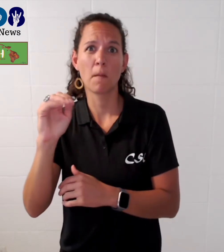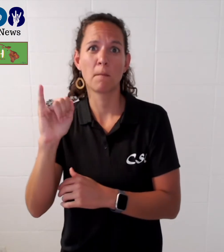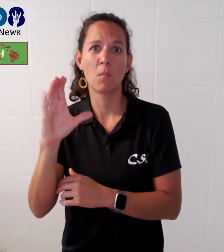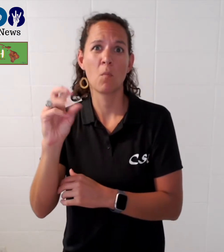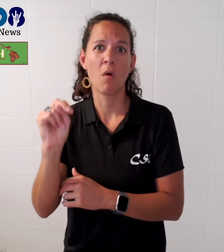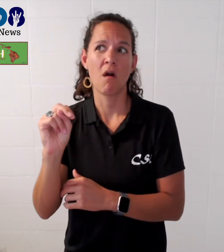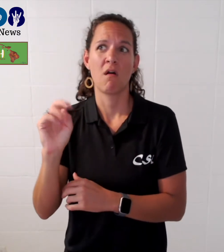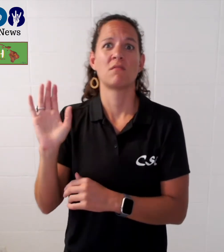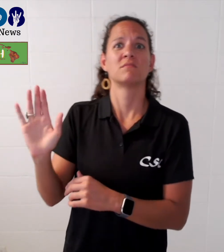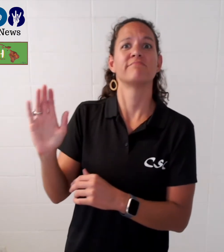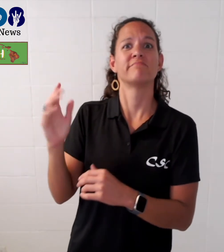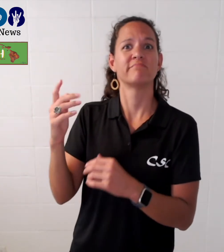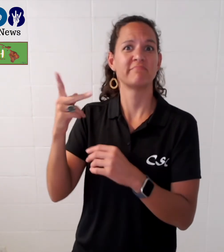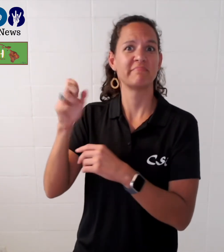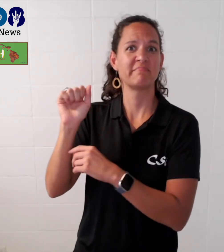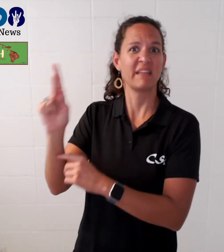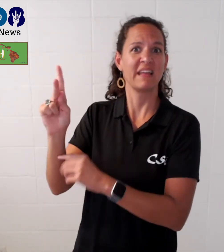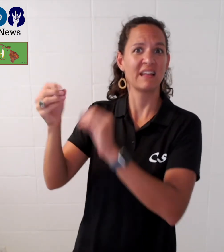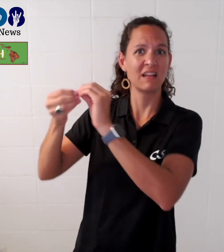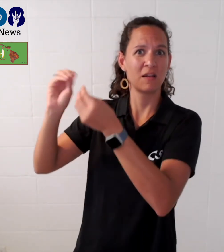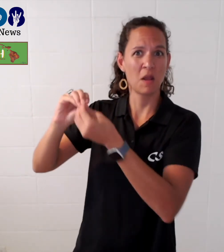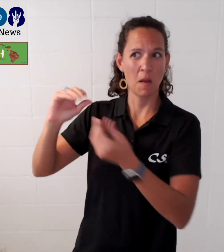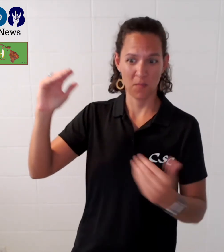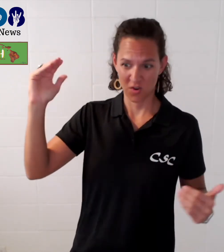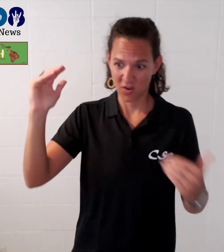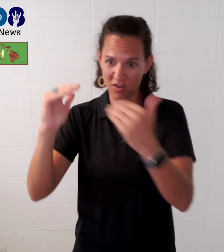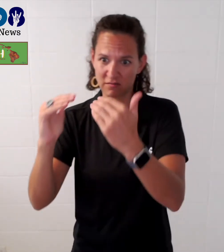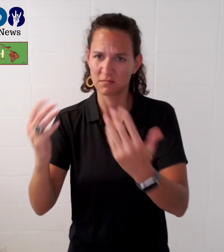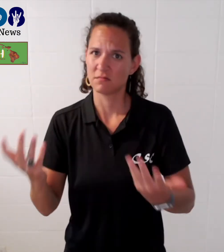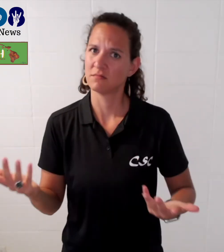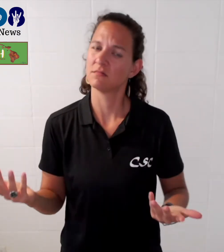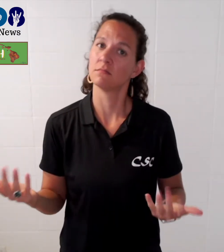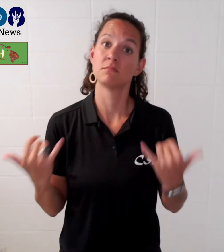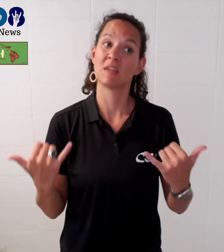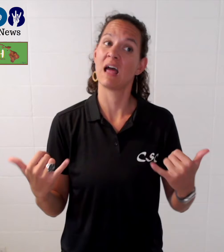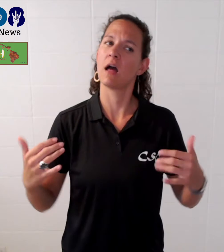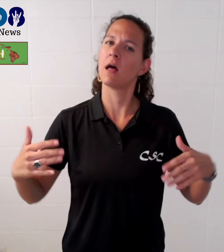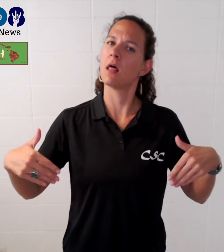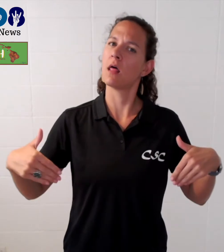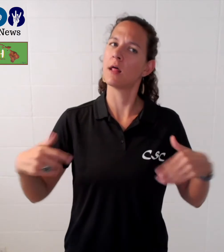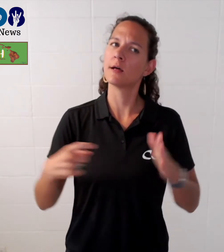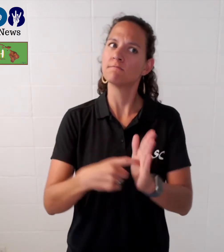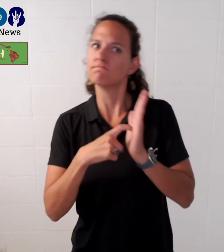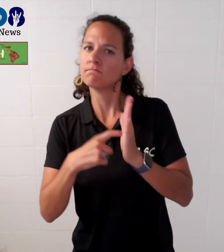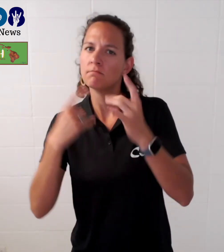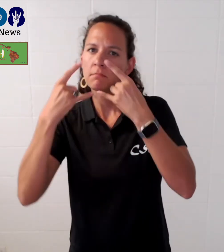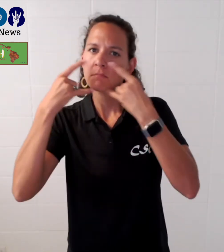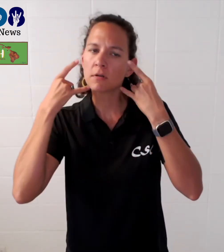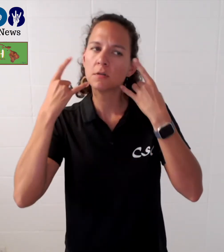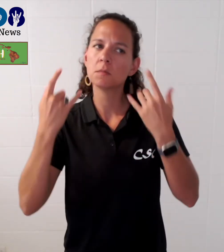day. That puts us at the peak of Omicron. As of now, wearing masks are